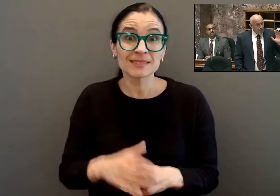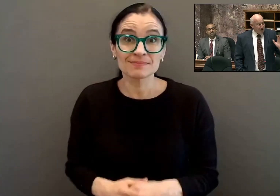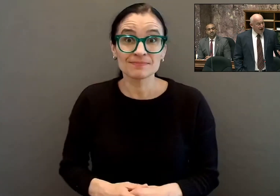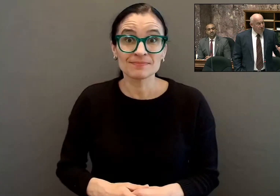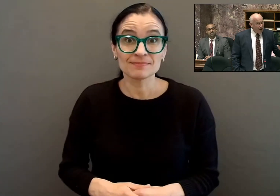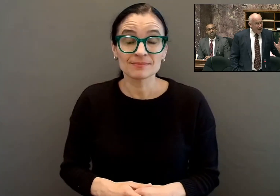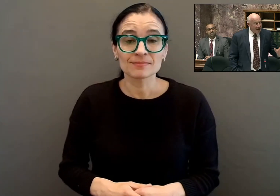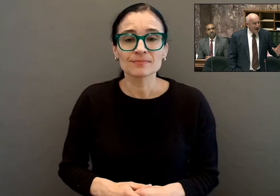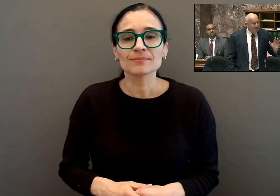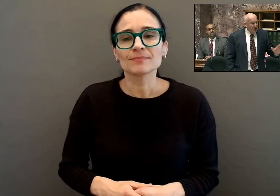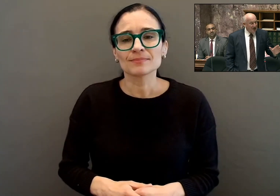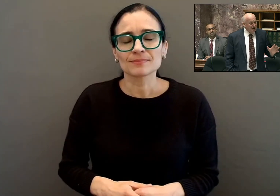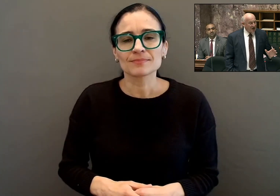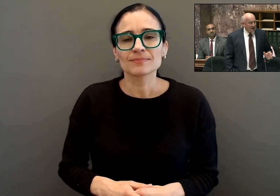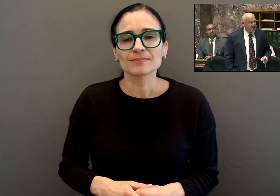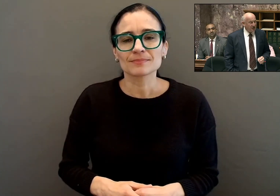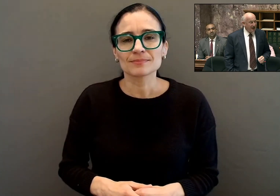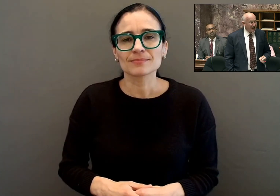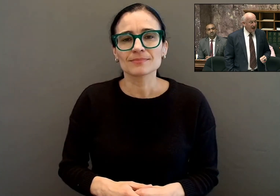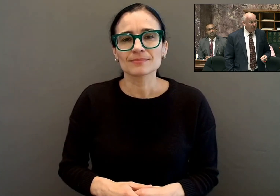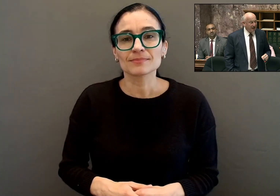From a $5.9 billion